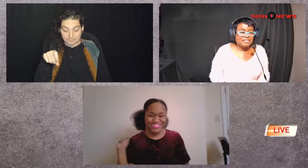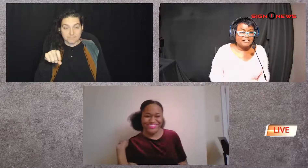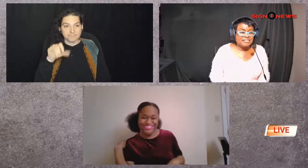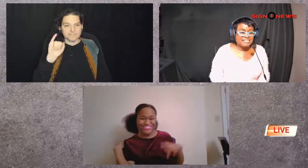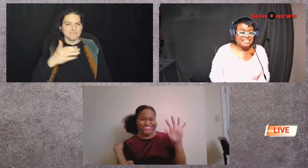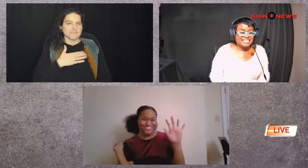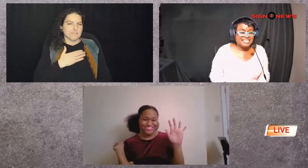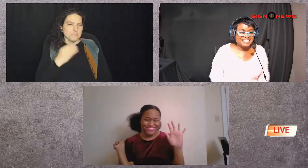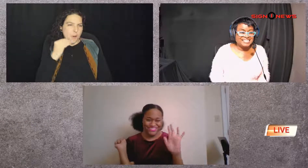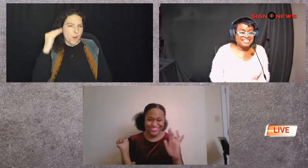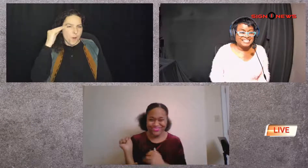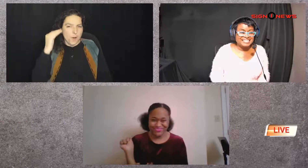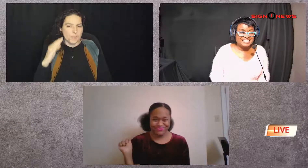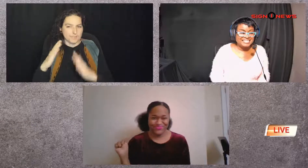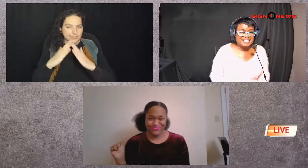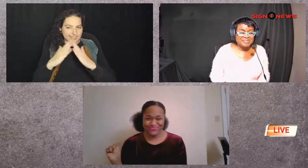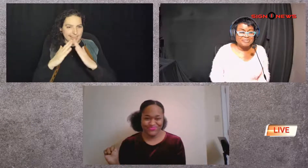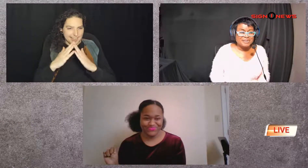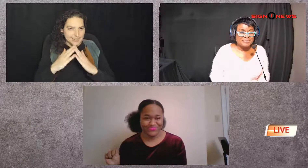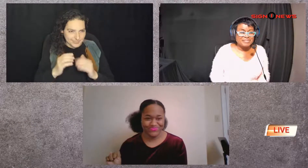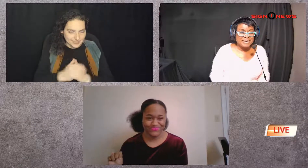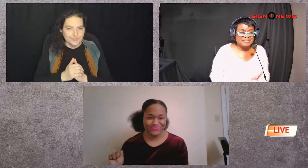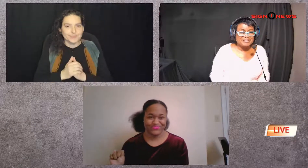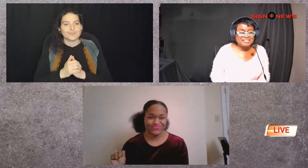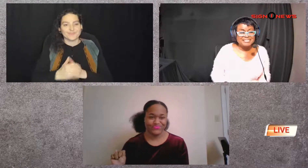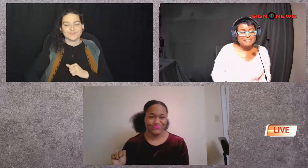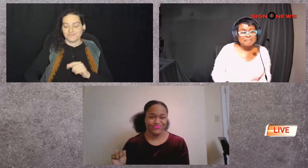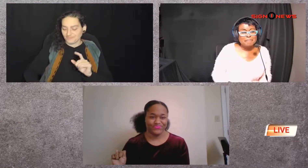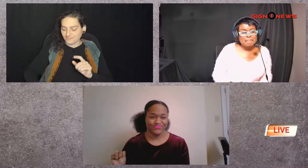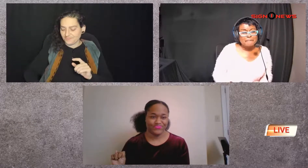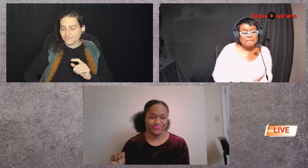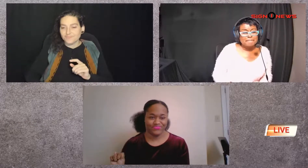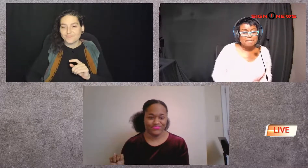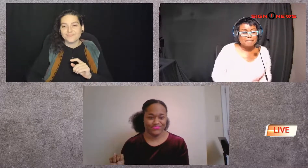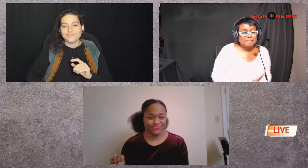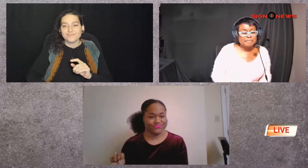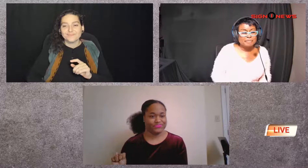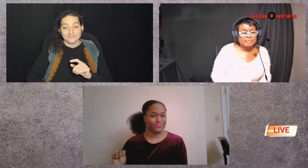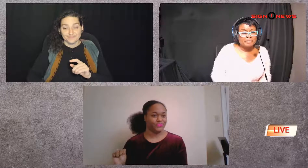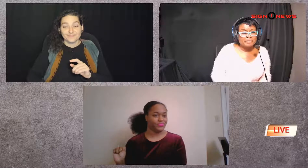When I lived in Austin, Texas, that was my hometown.